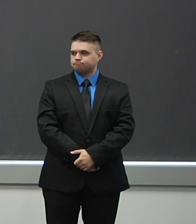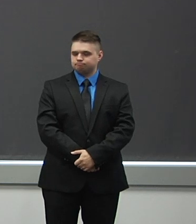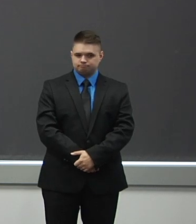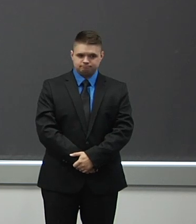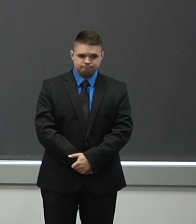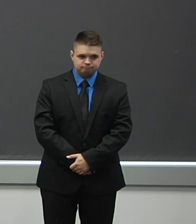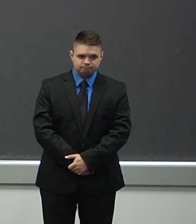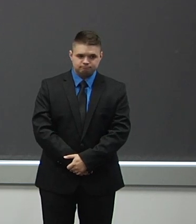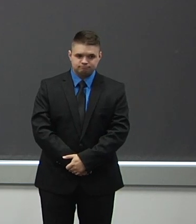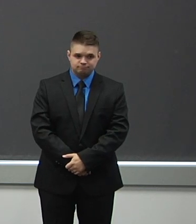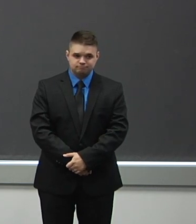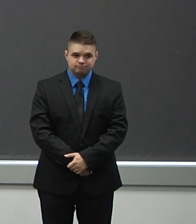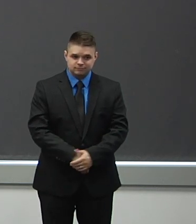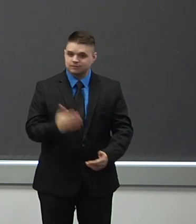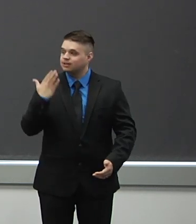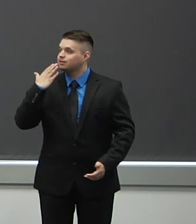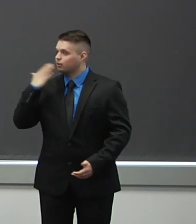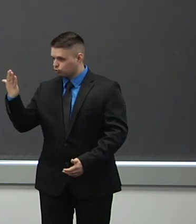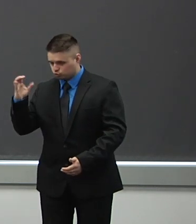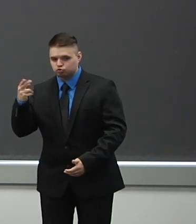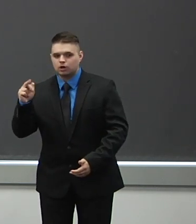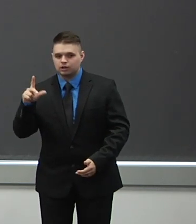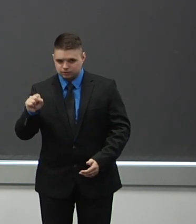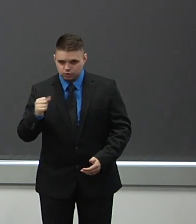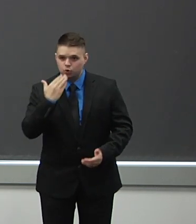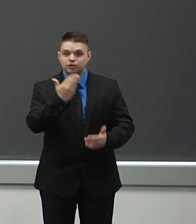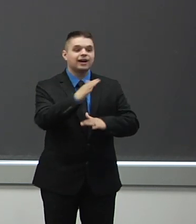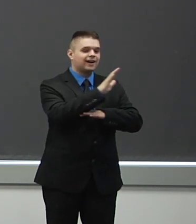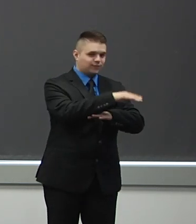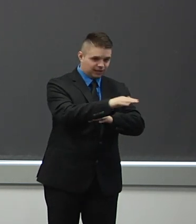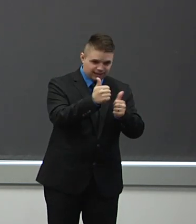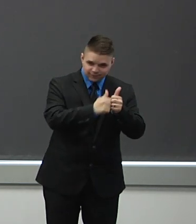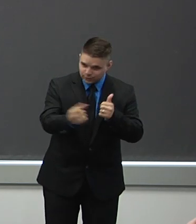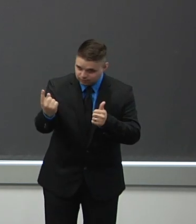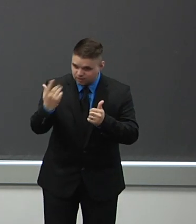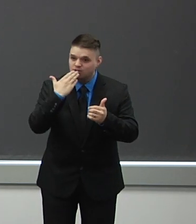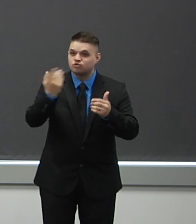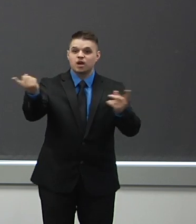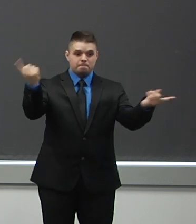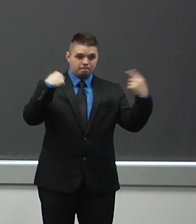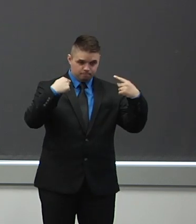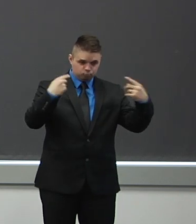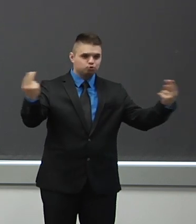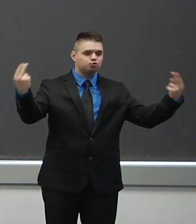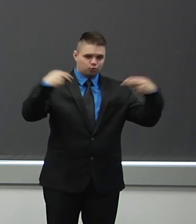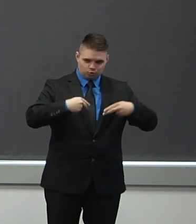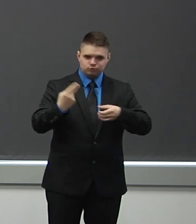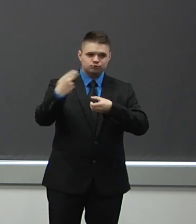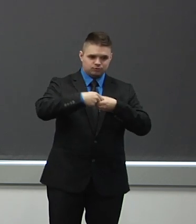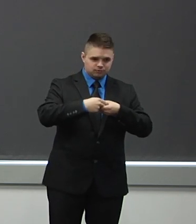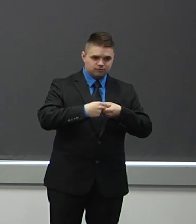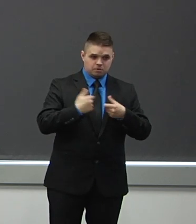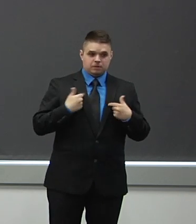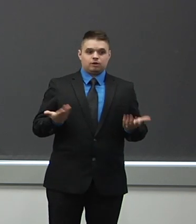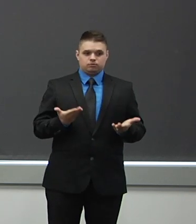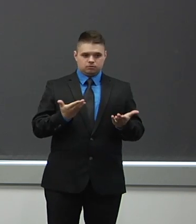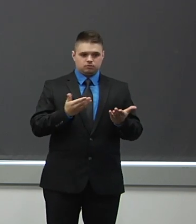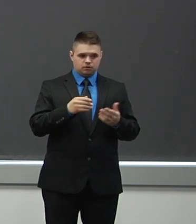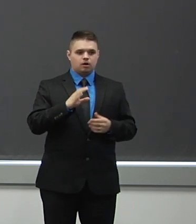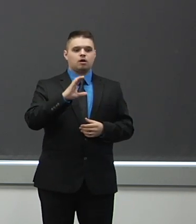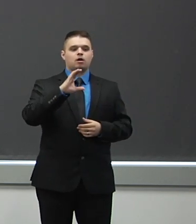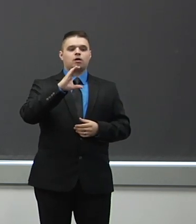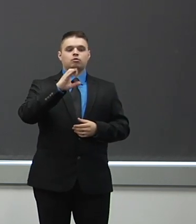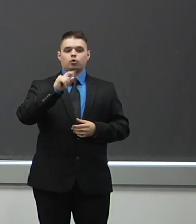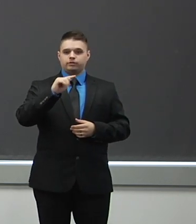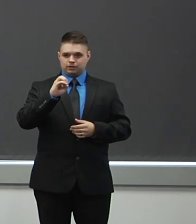Thank you, Charles, and good afternoon, everyone, and thank you all for joining us today. I'm here with Colt Gill, Director of the